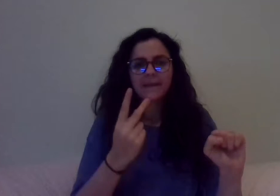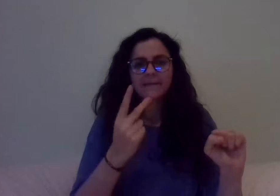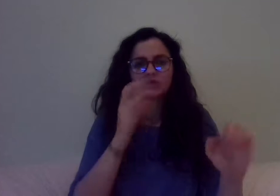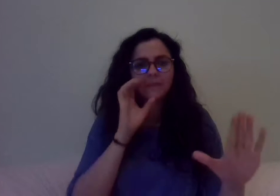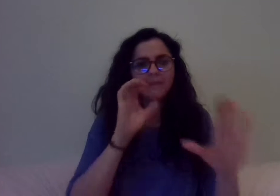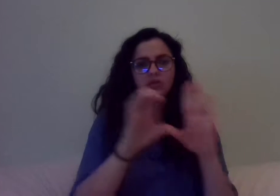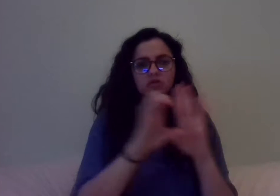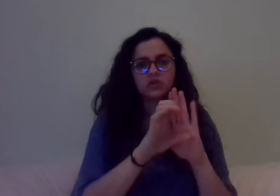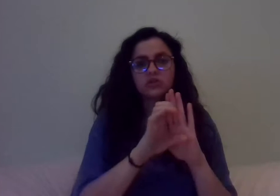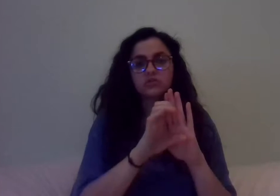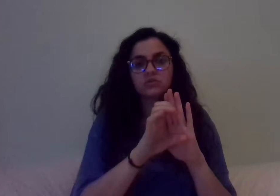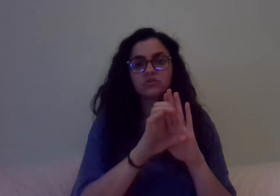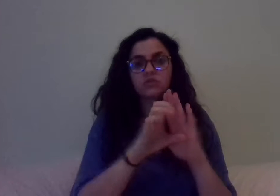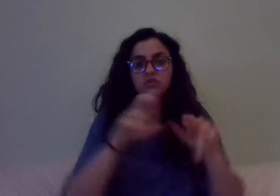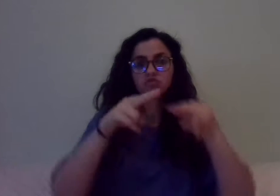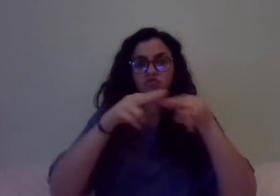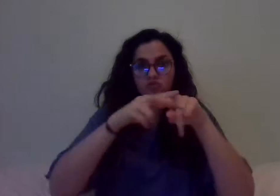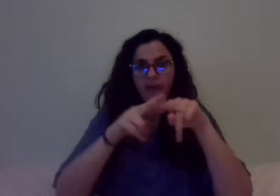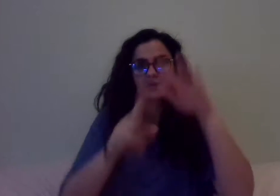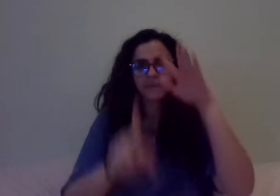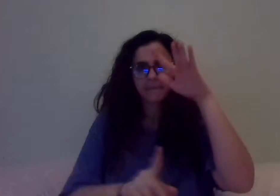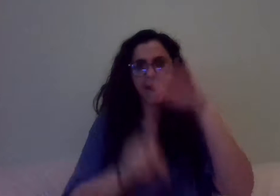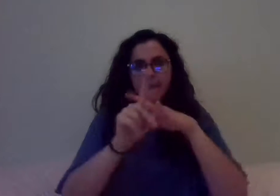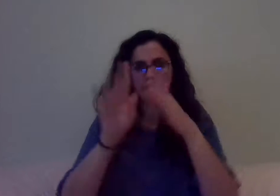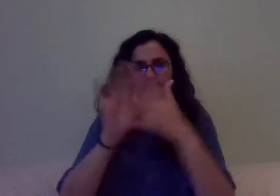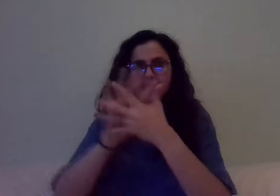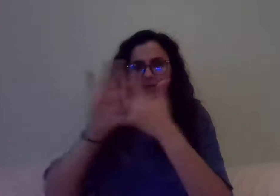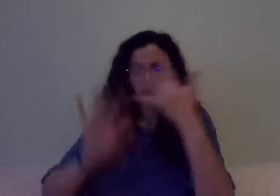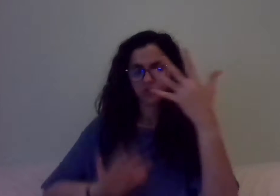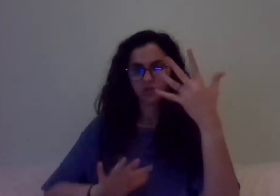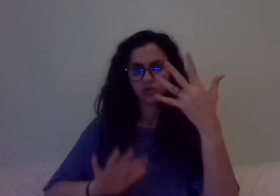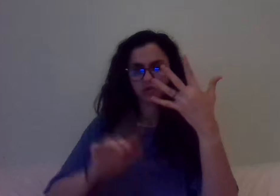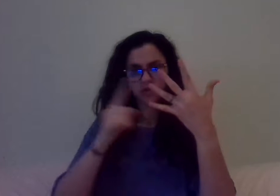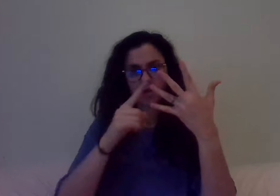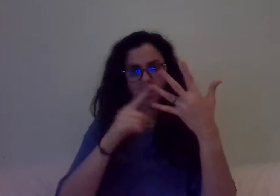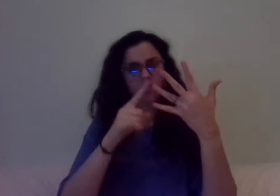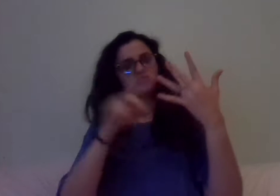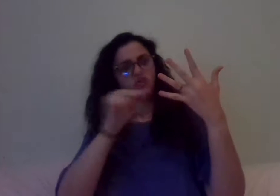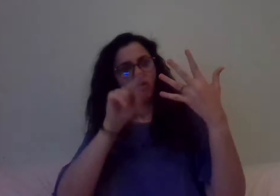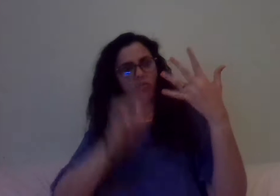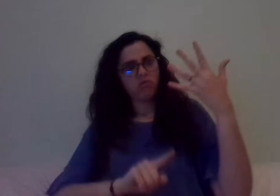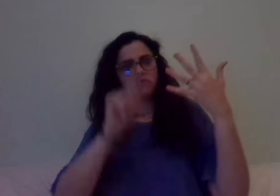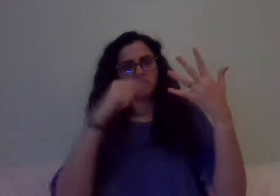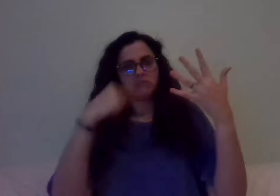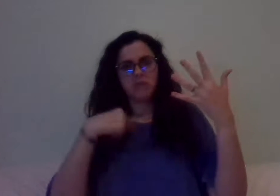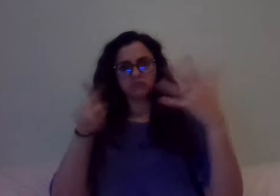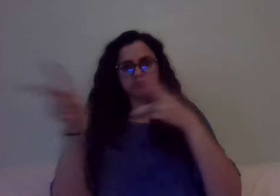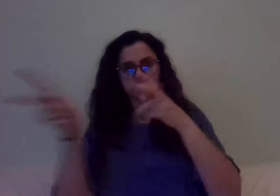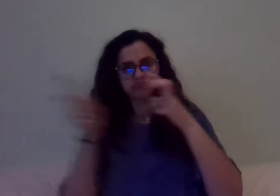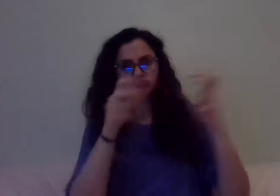forward trajectory of the people coming from the south to the north. Now it says in this caption